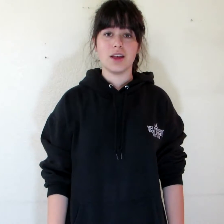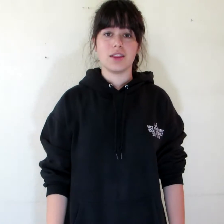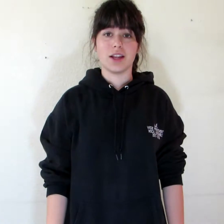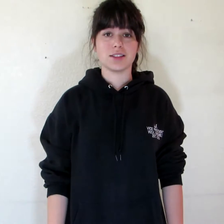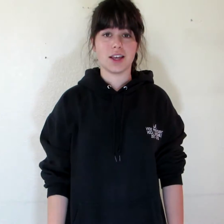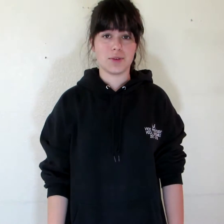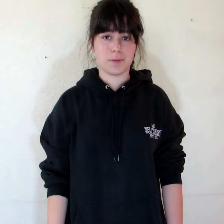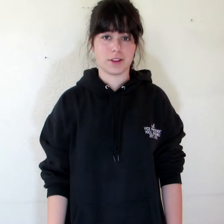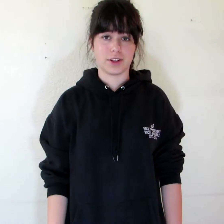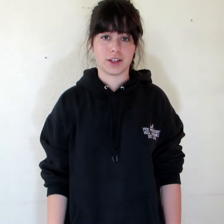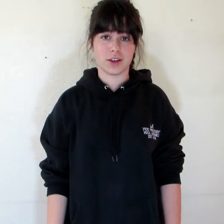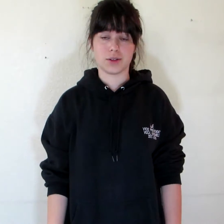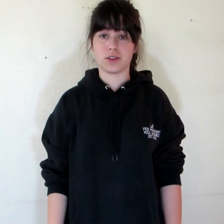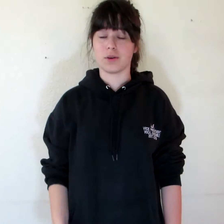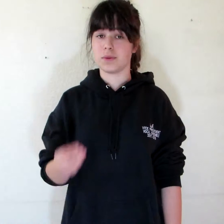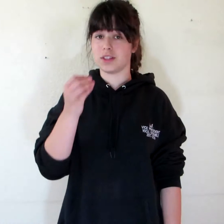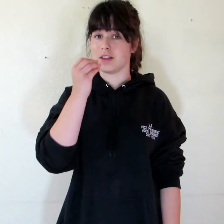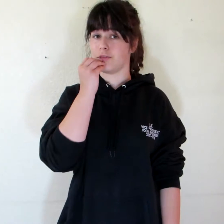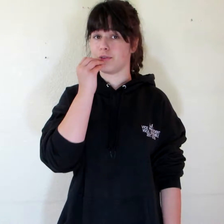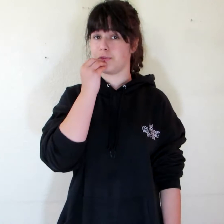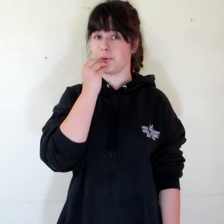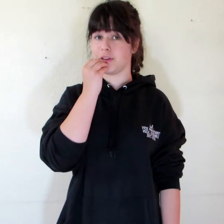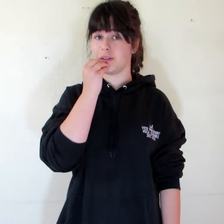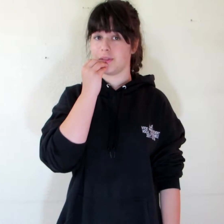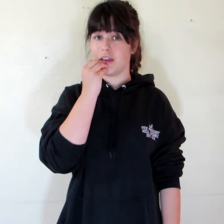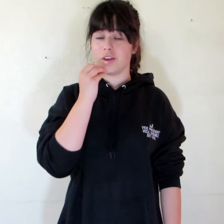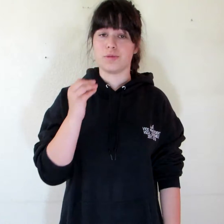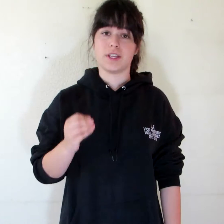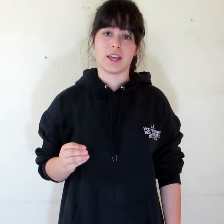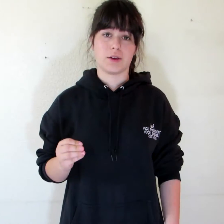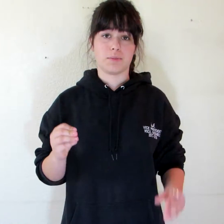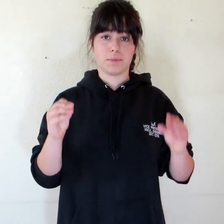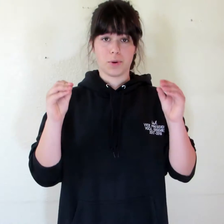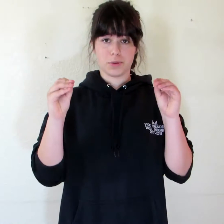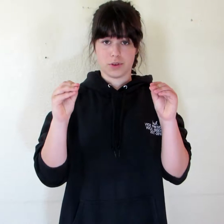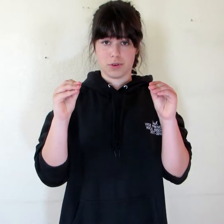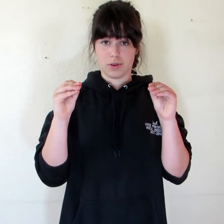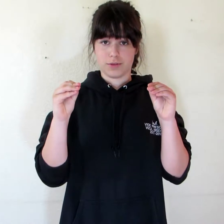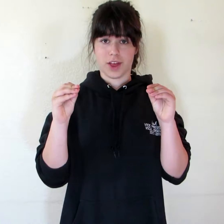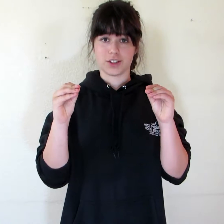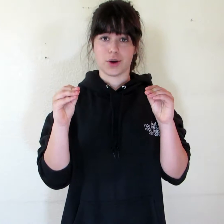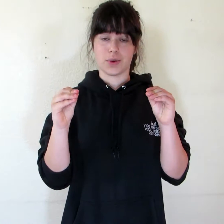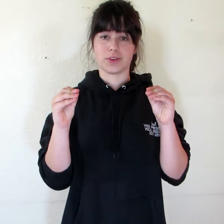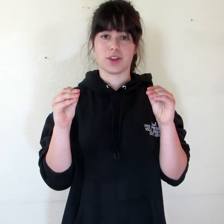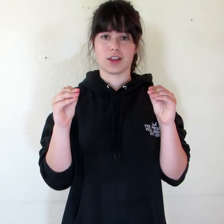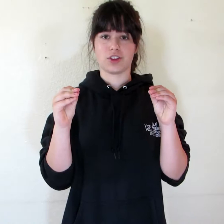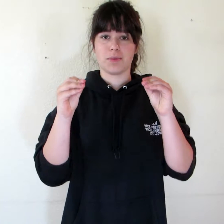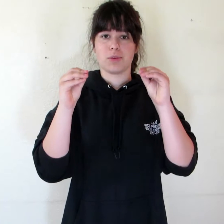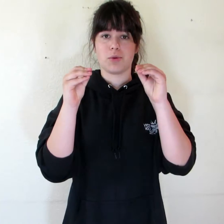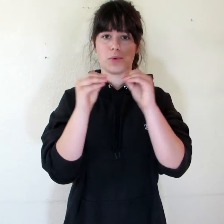The next sign that we'll be learning goes along with the sign for food. You'll be taking both your flattened O hand shapes and